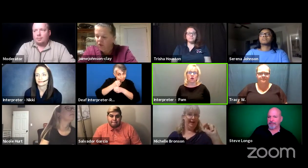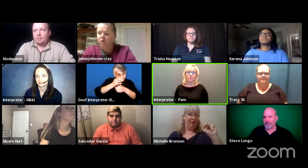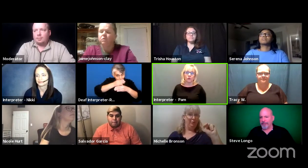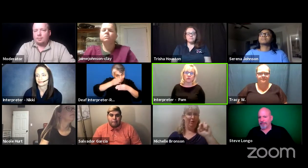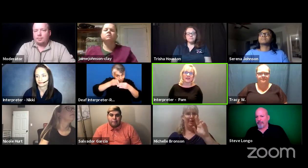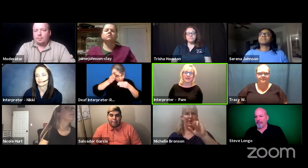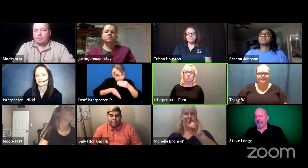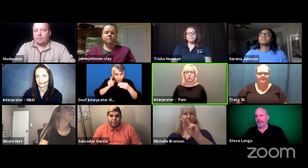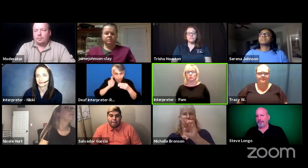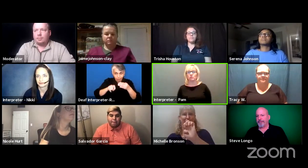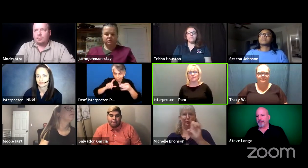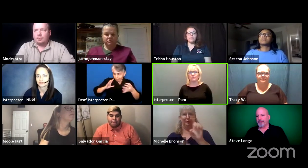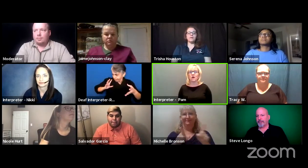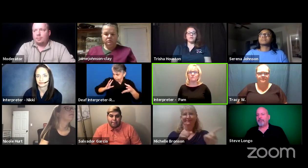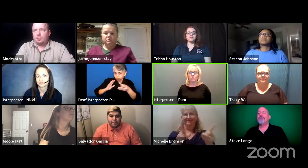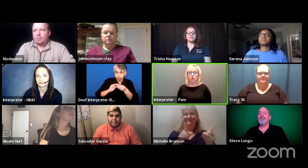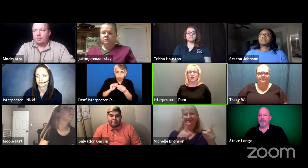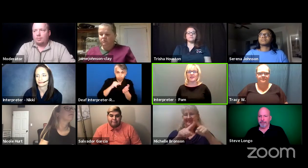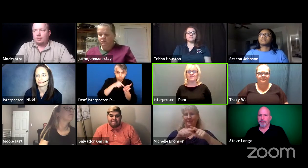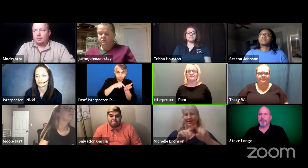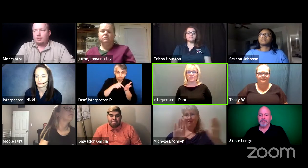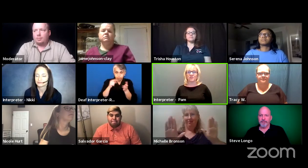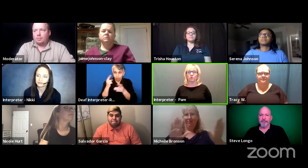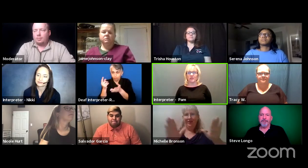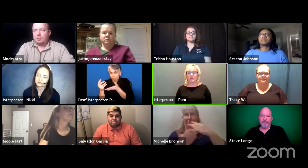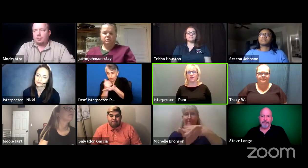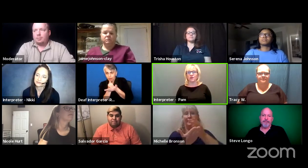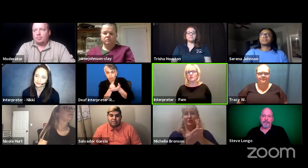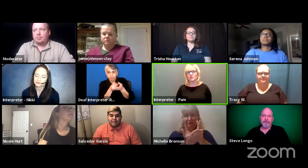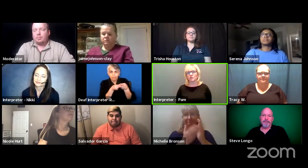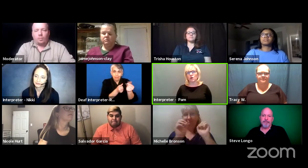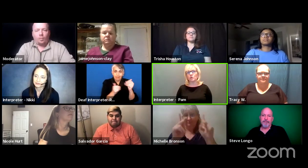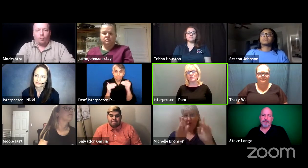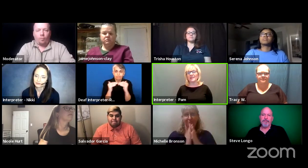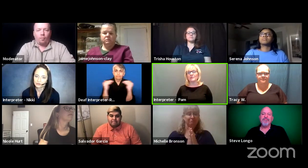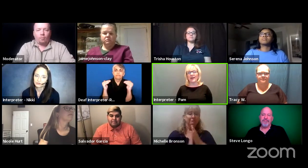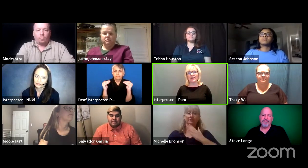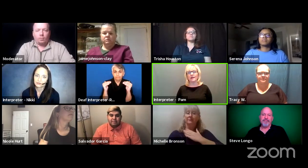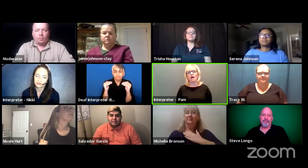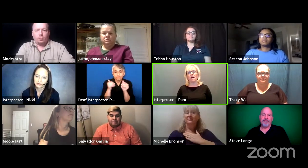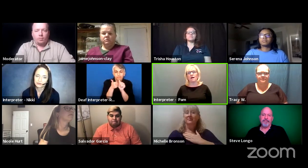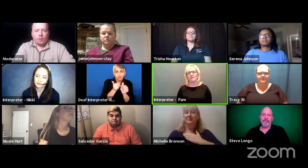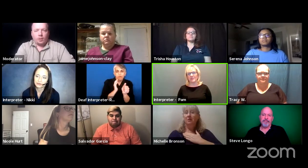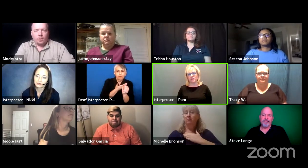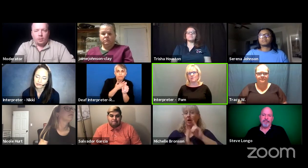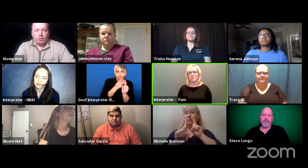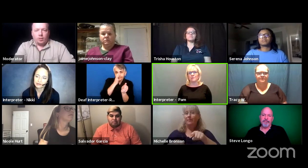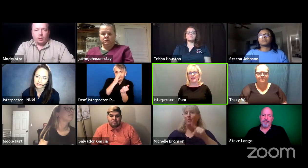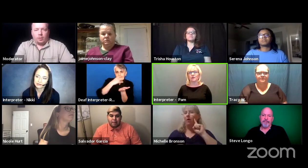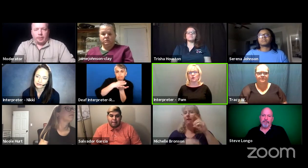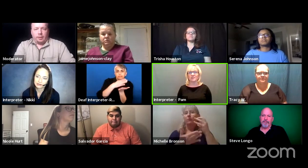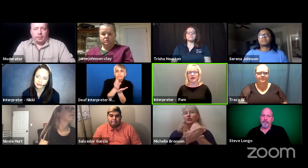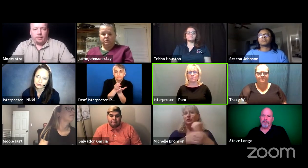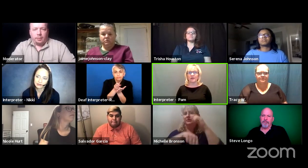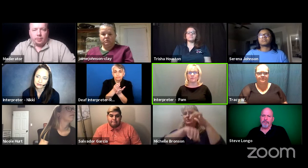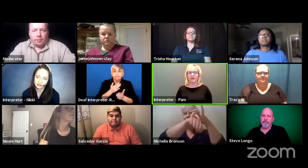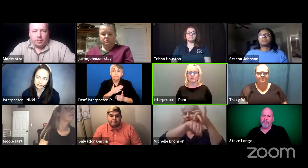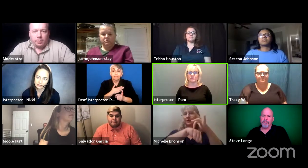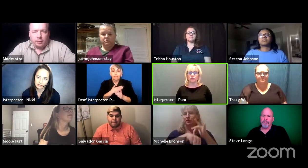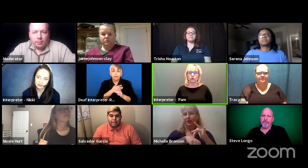our books have to close up for the fiscal year. So they depend on the budget being closed out by the month of